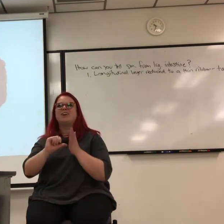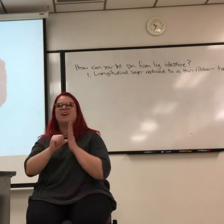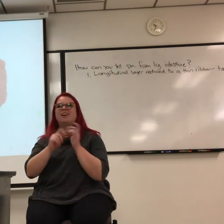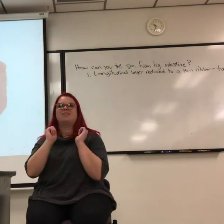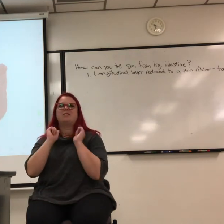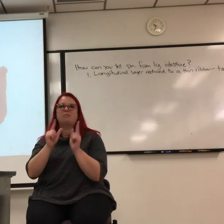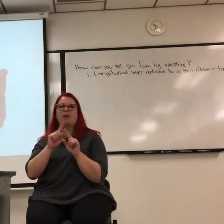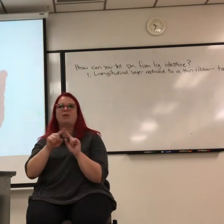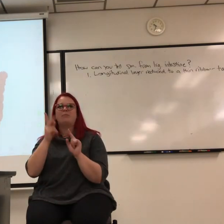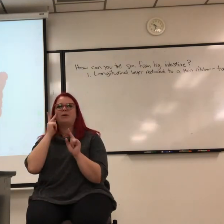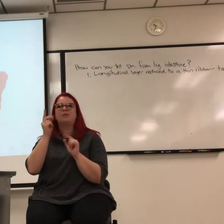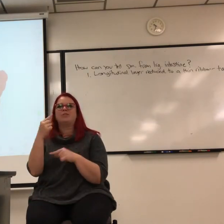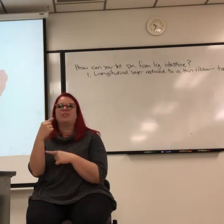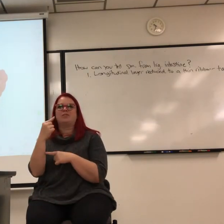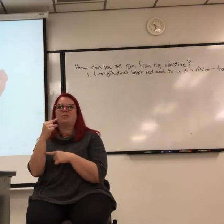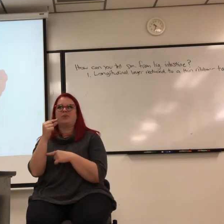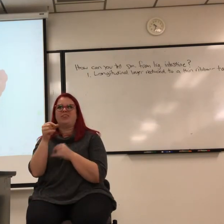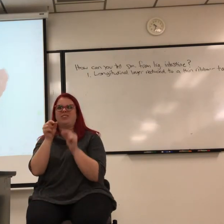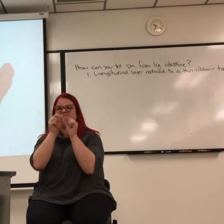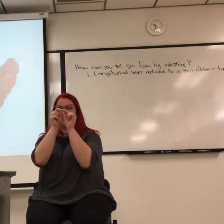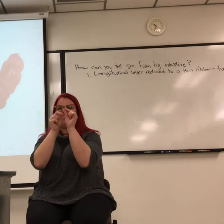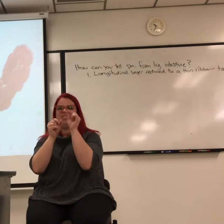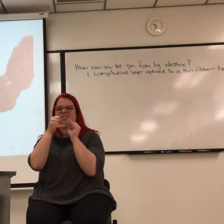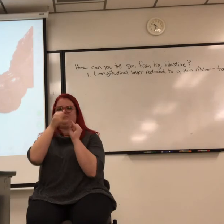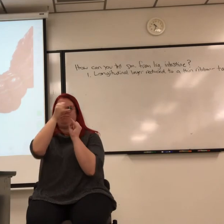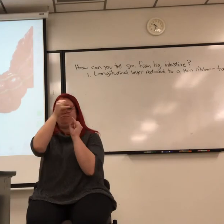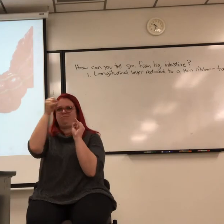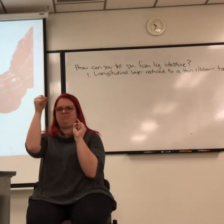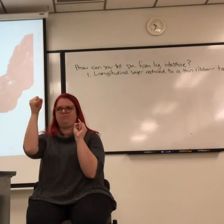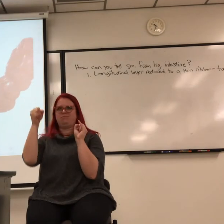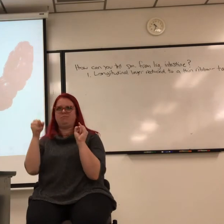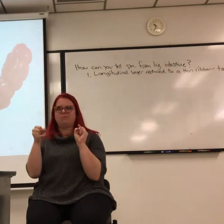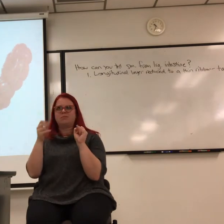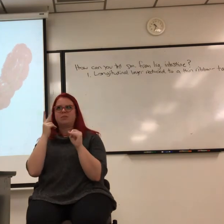green? Those three thin bands, two on the top there.